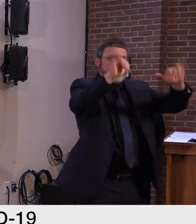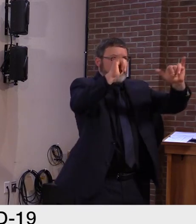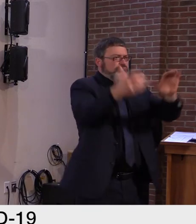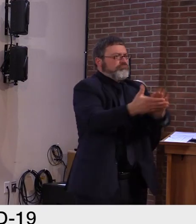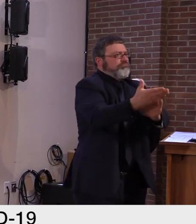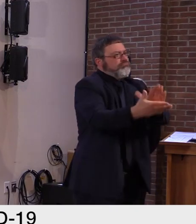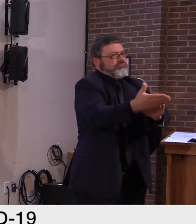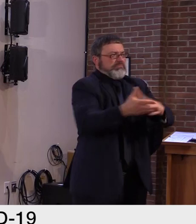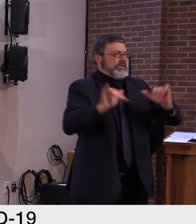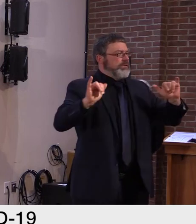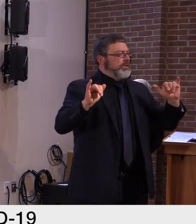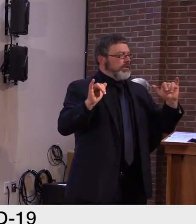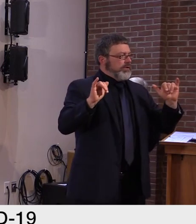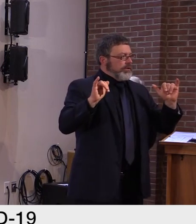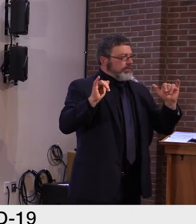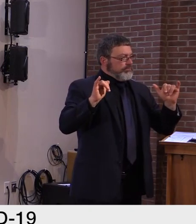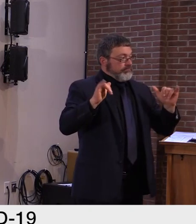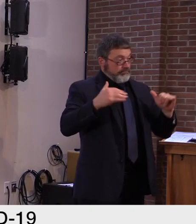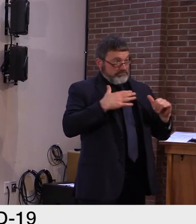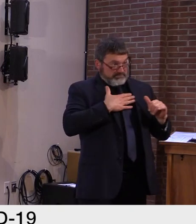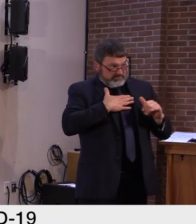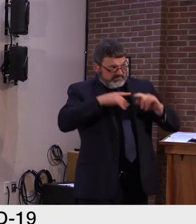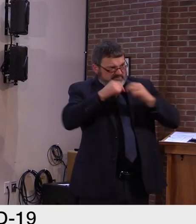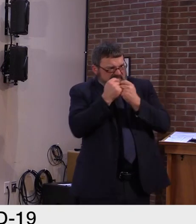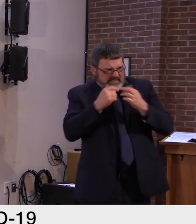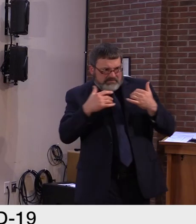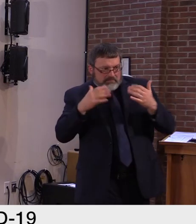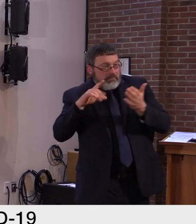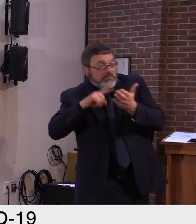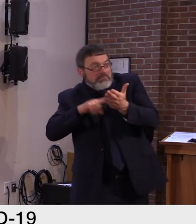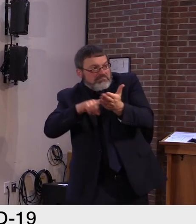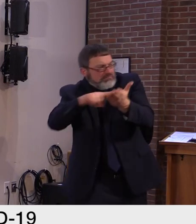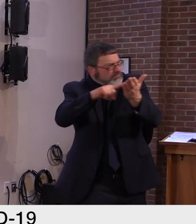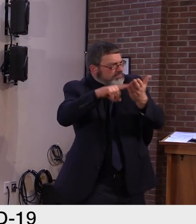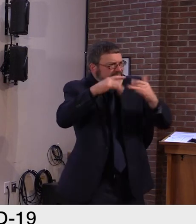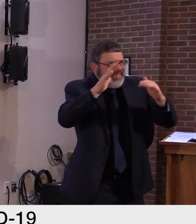are really data-driven in this regard.